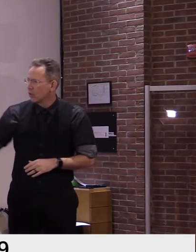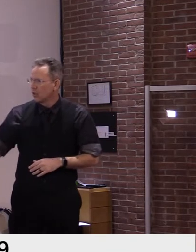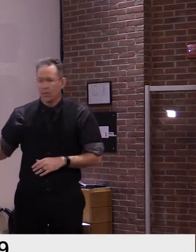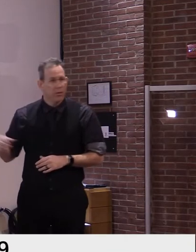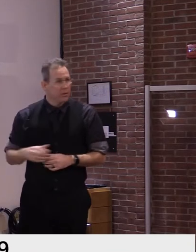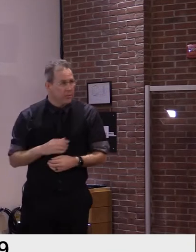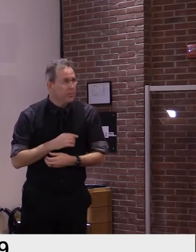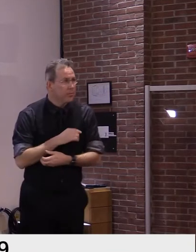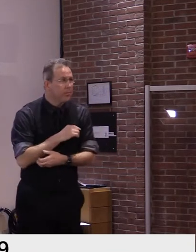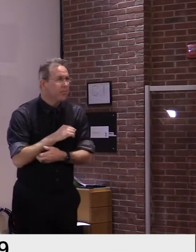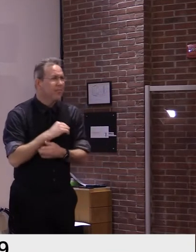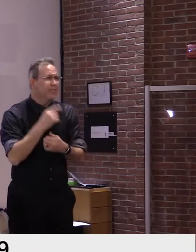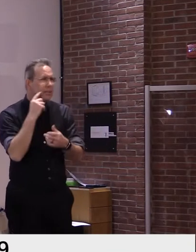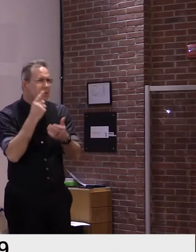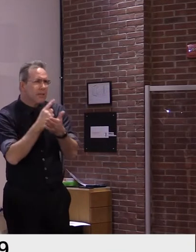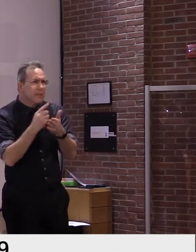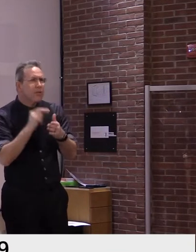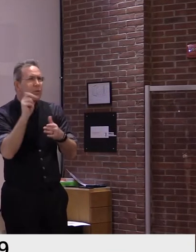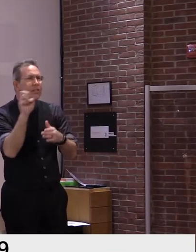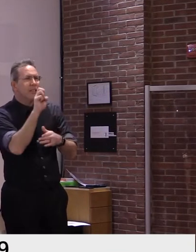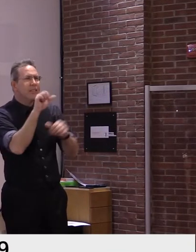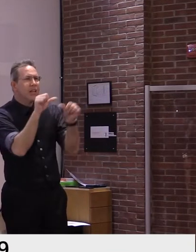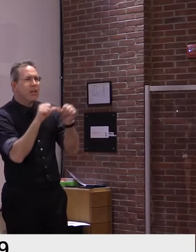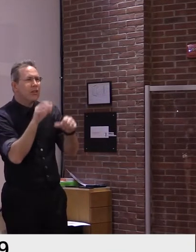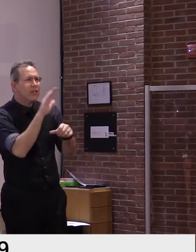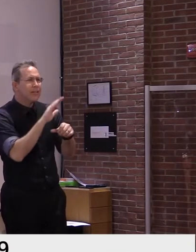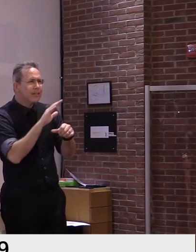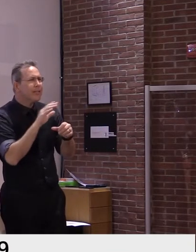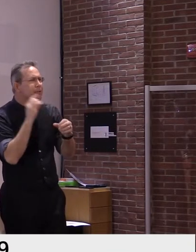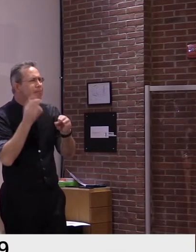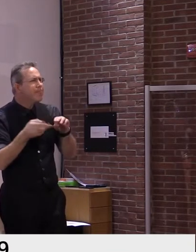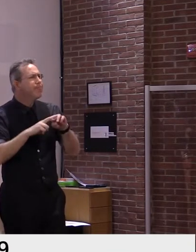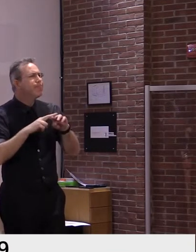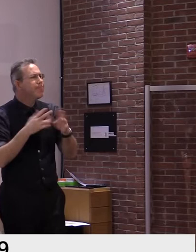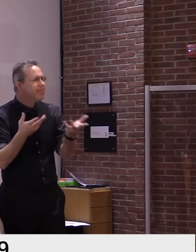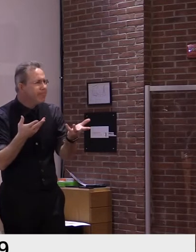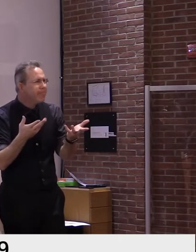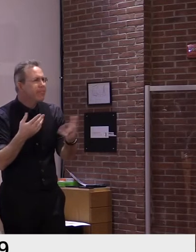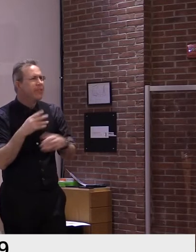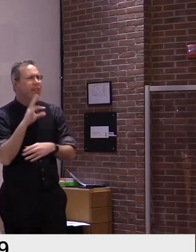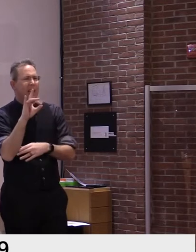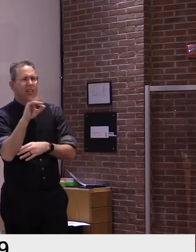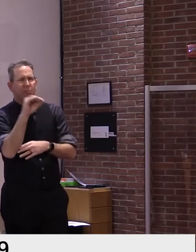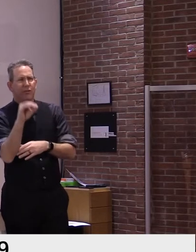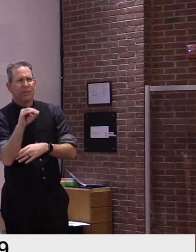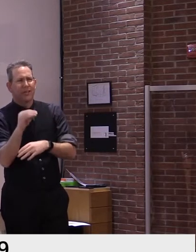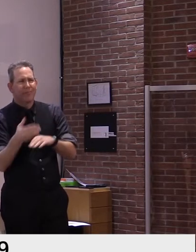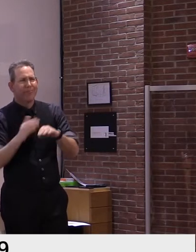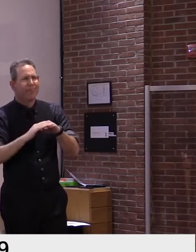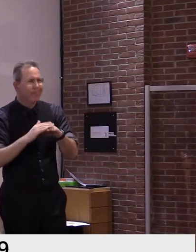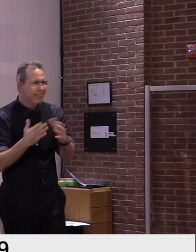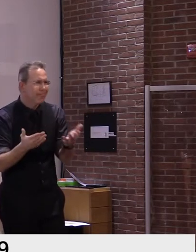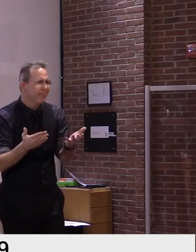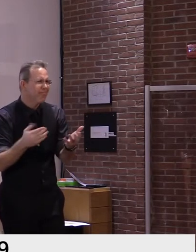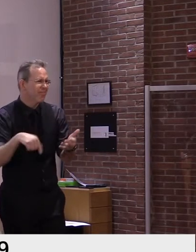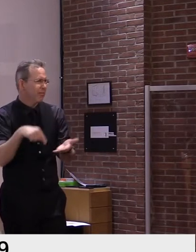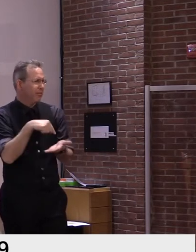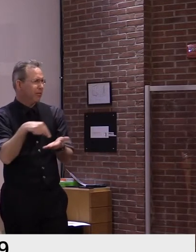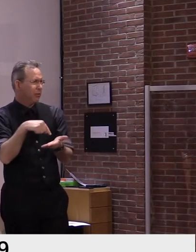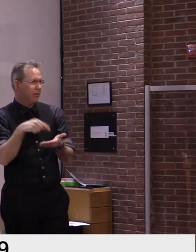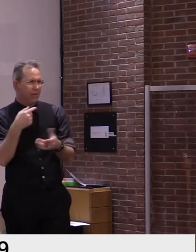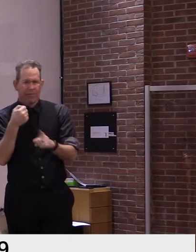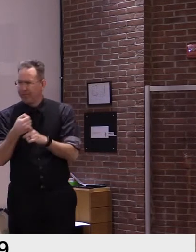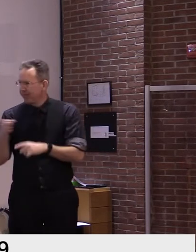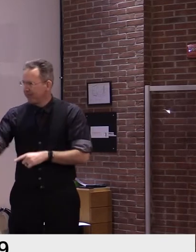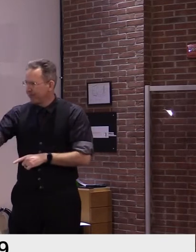under 83,000 new cases, an 8% increase week over week. Vermont and New Hampshire were the only